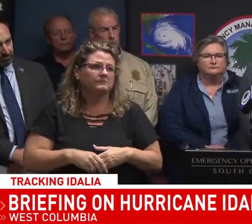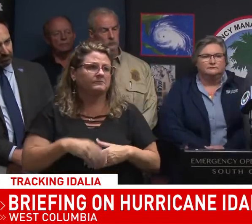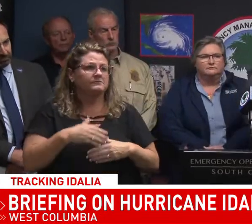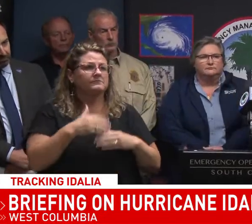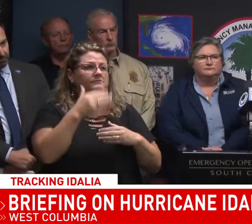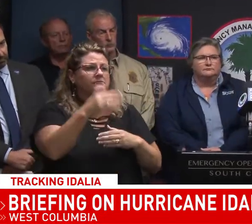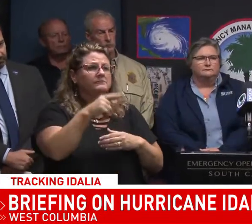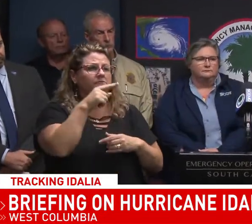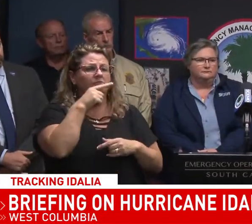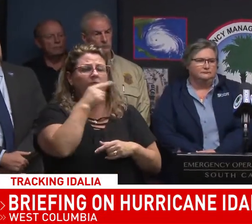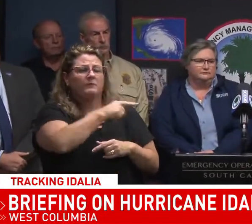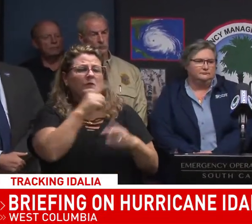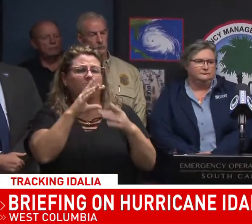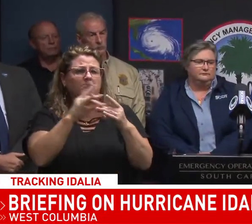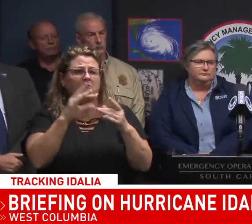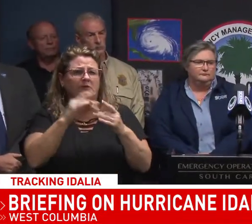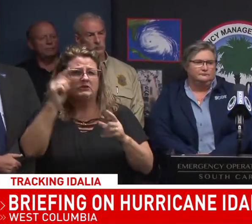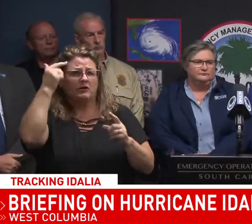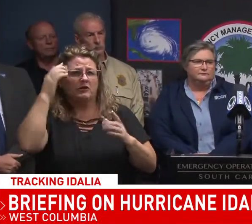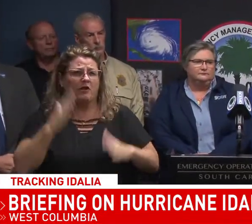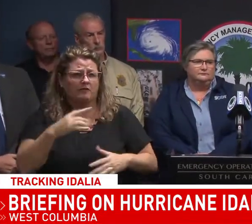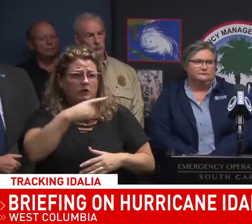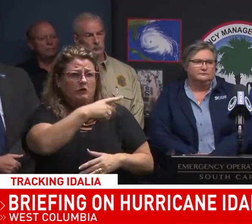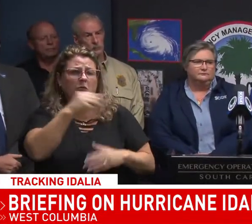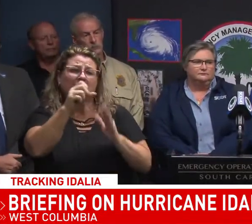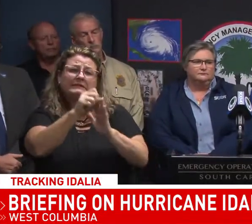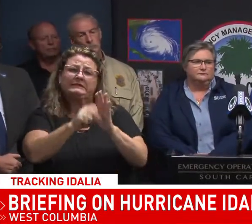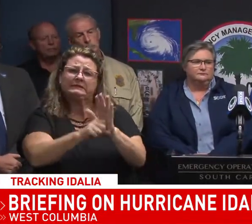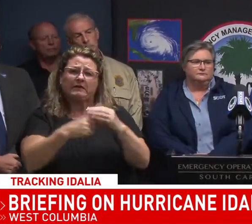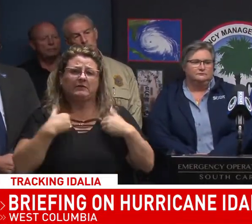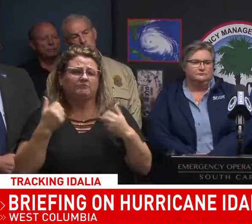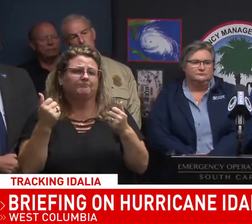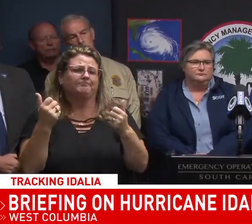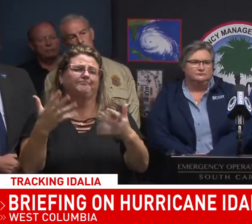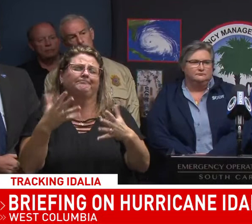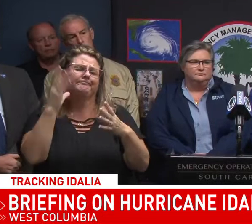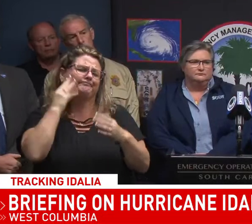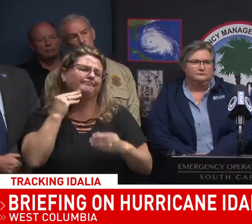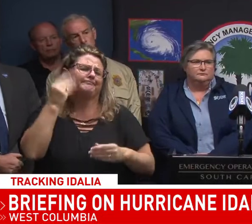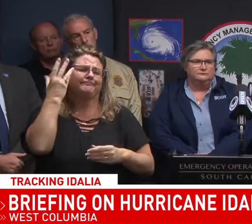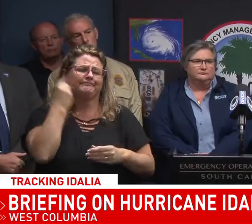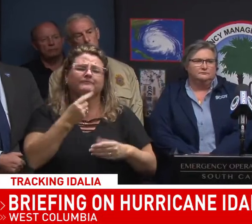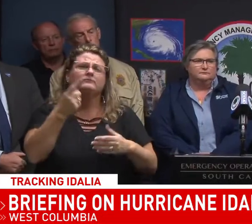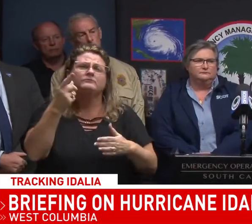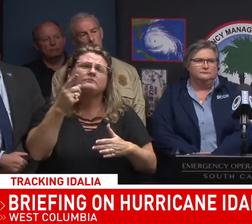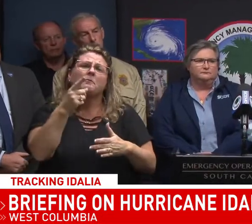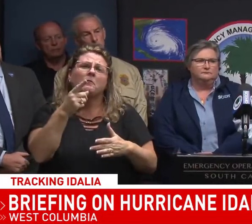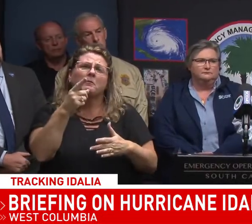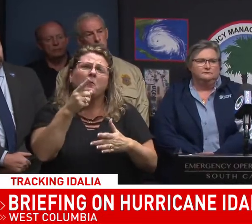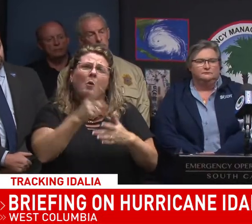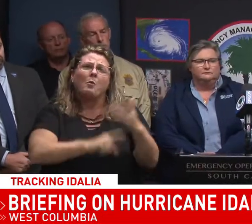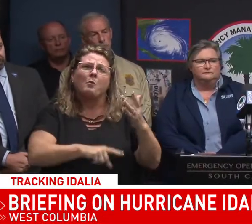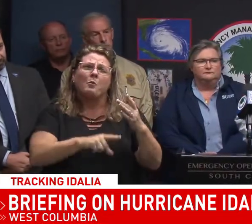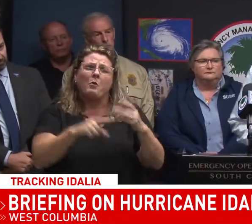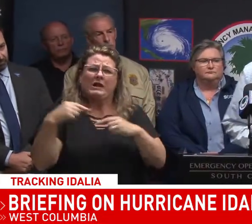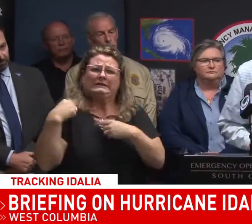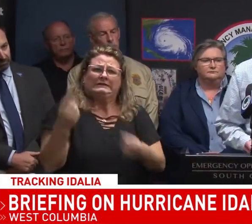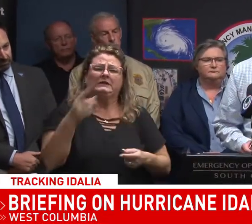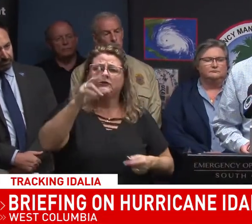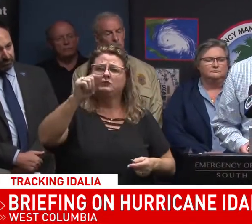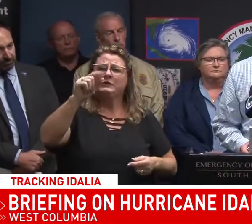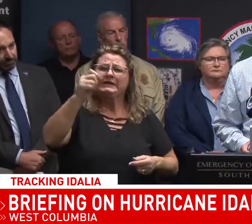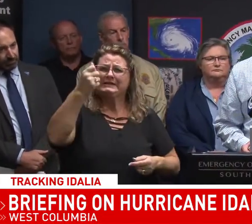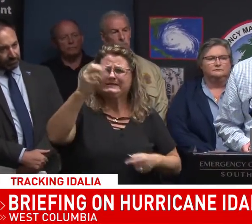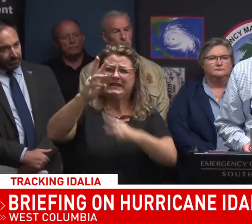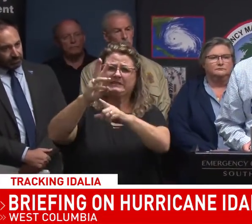Governor, you mentioned yesterday that you and the state have a lot of practice with storms. What has the state done better on disaster response since 2016